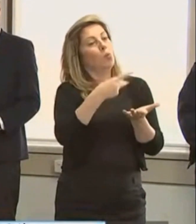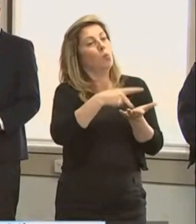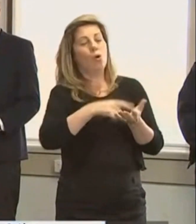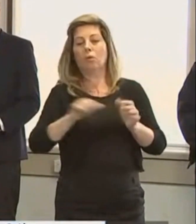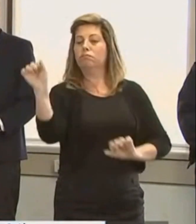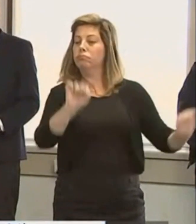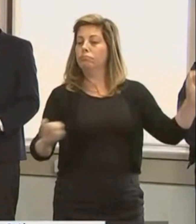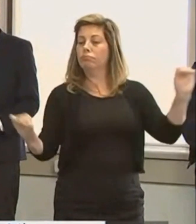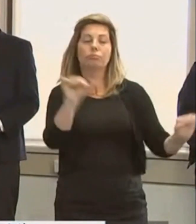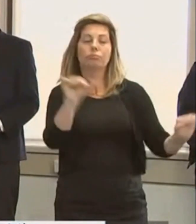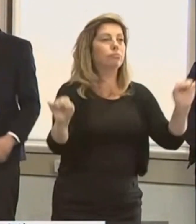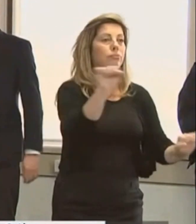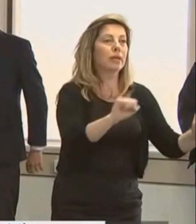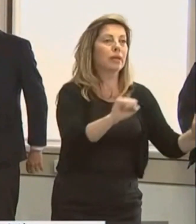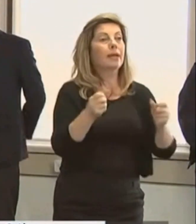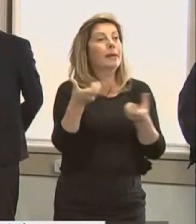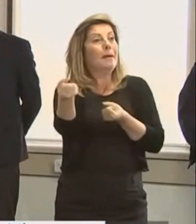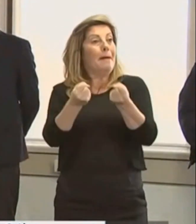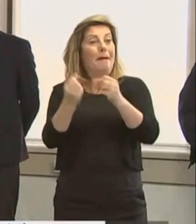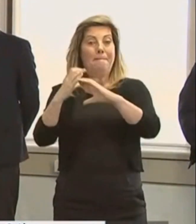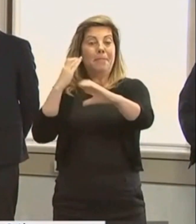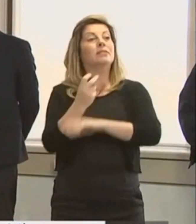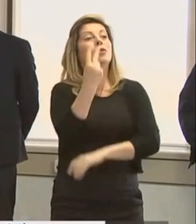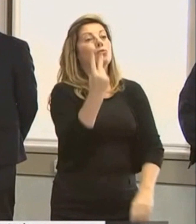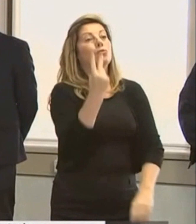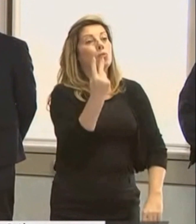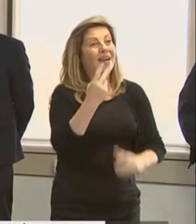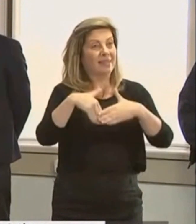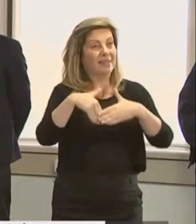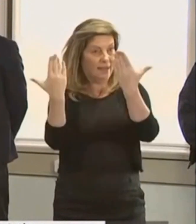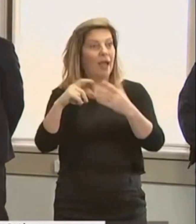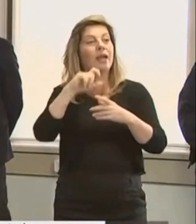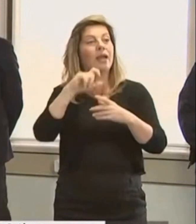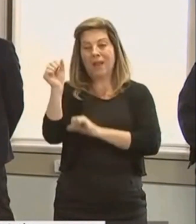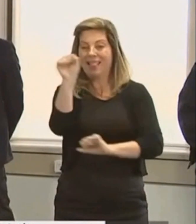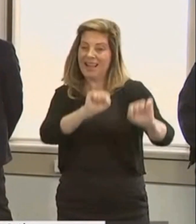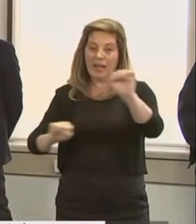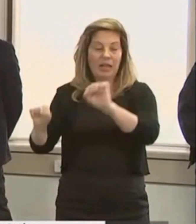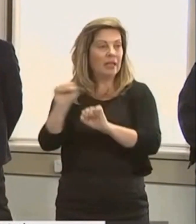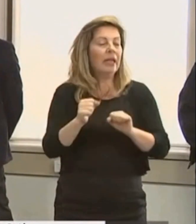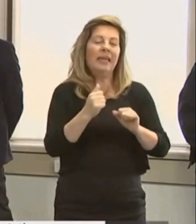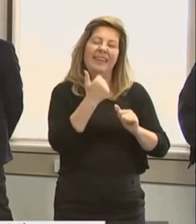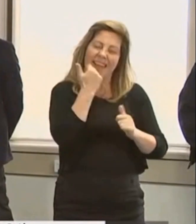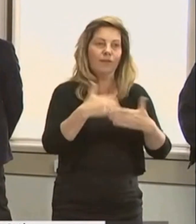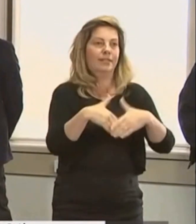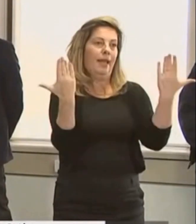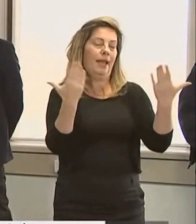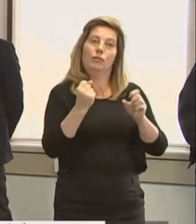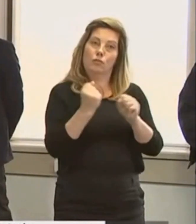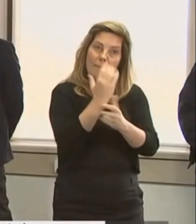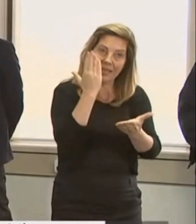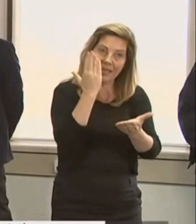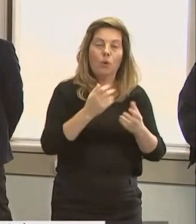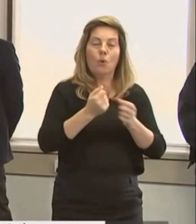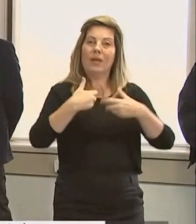will continue to clean our transport network extensively. We see trains cleaned at about 4 times a day. We've got